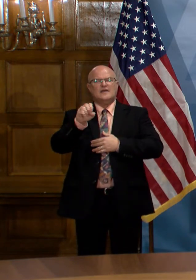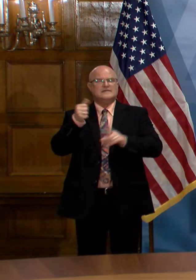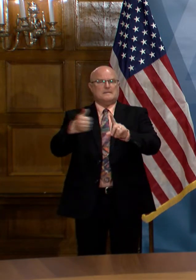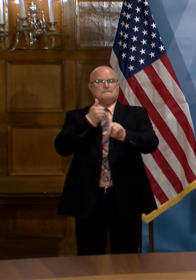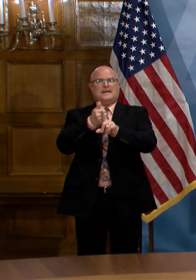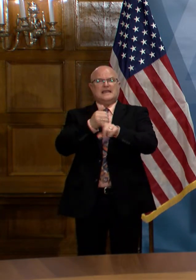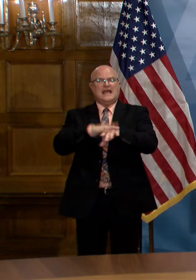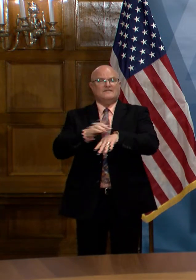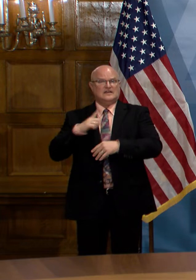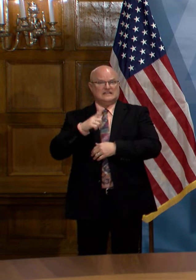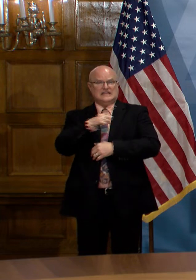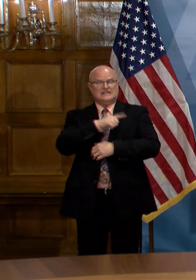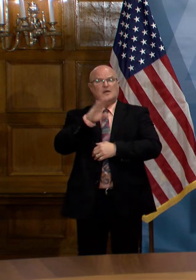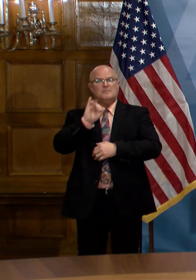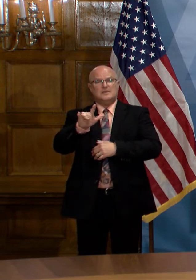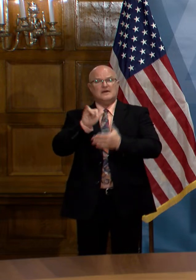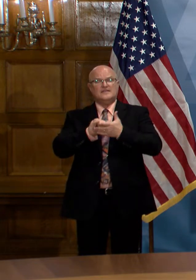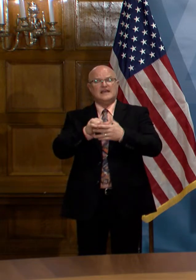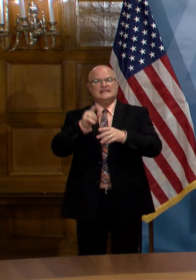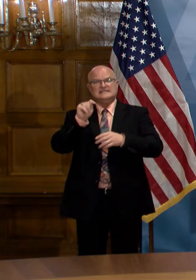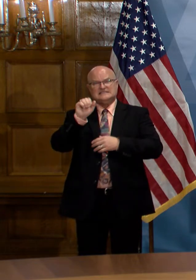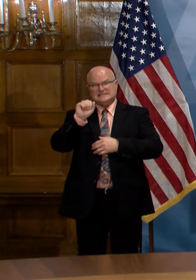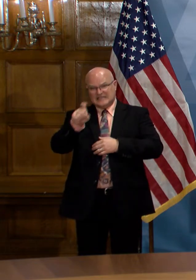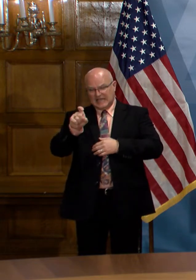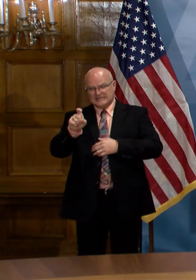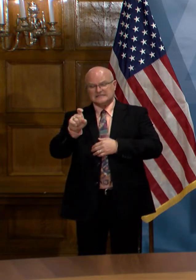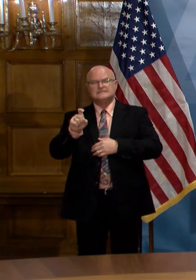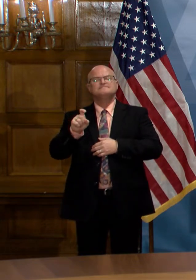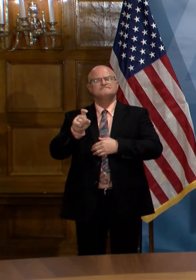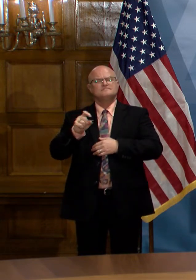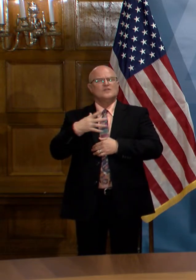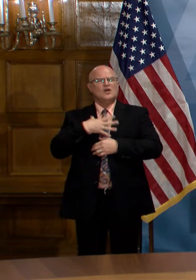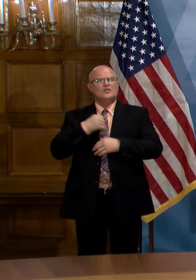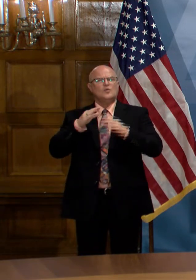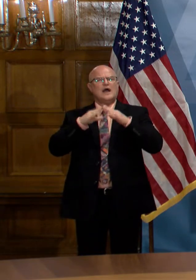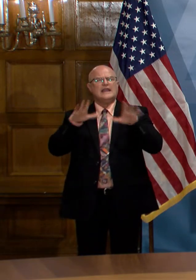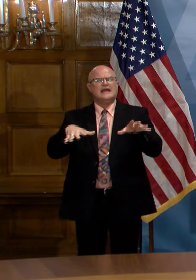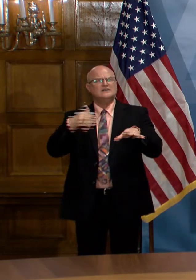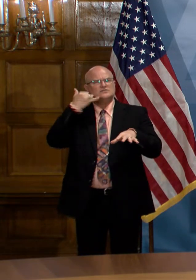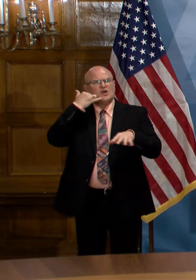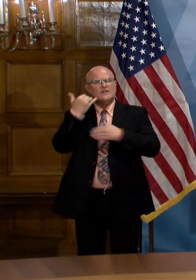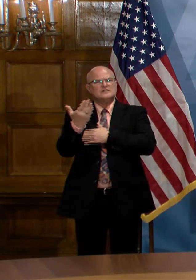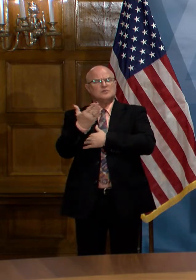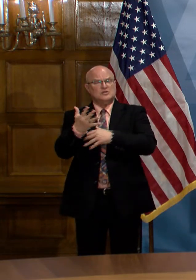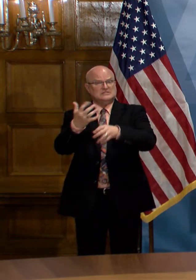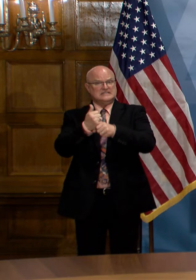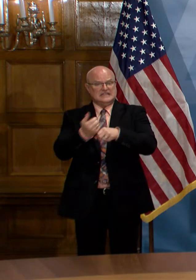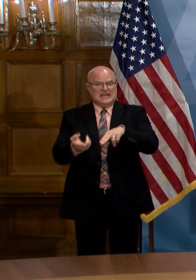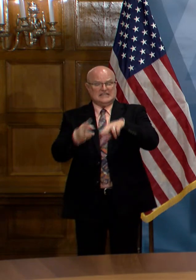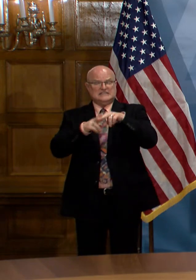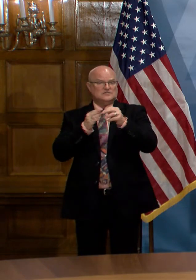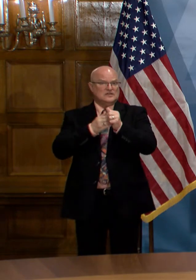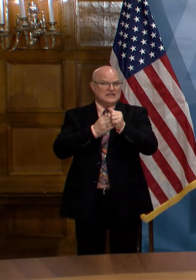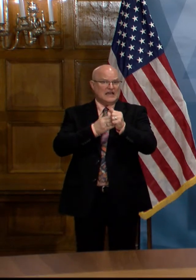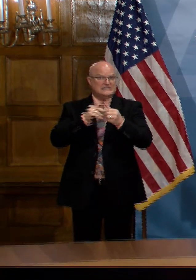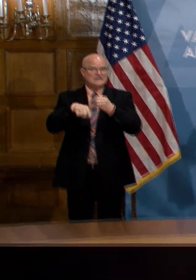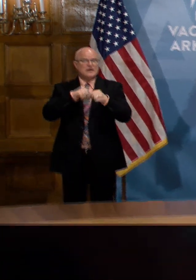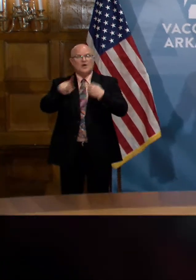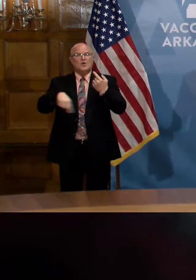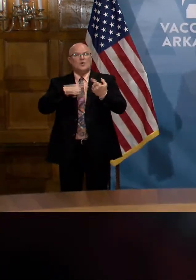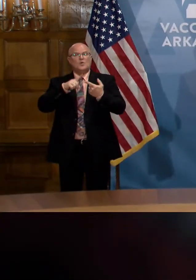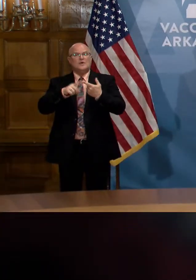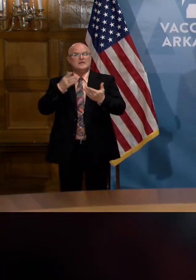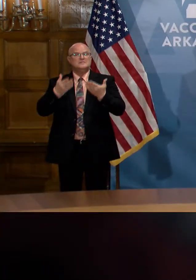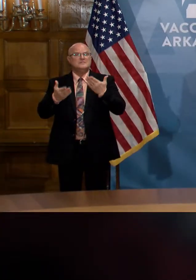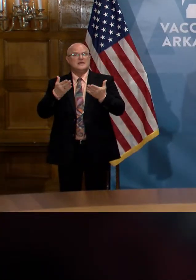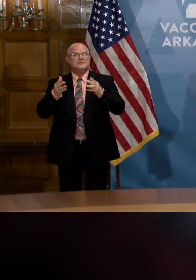have on the legislative bills that have to do with taxes. On the White House conference call this morning, did you get any additional guidance about when that